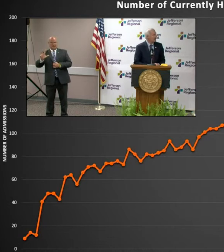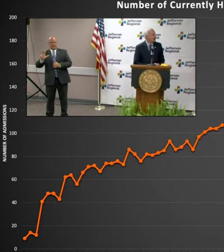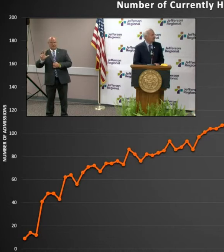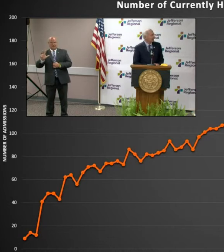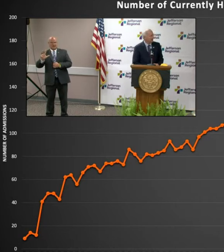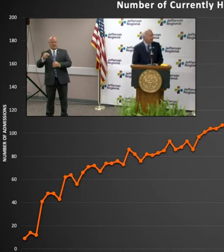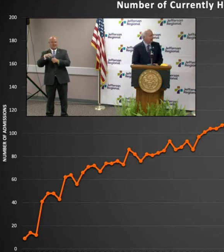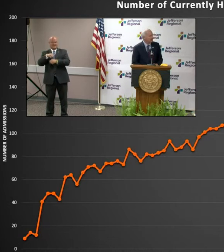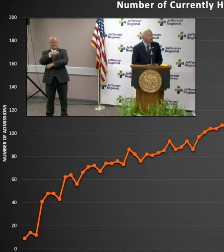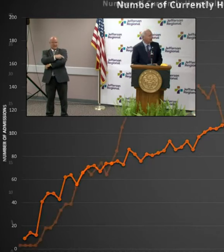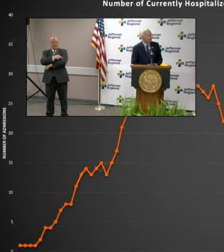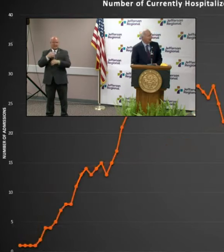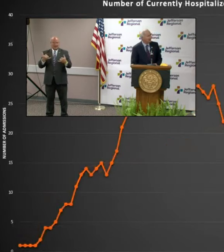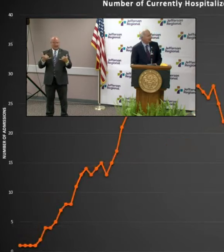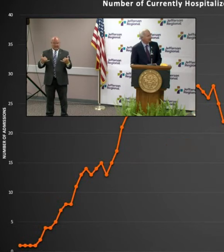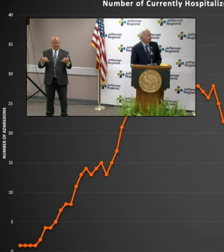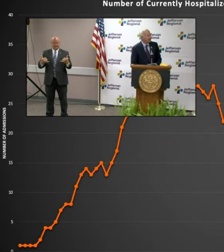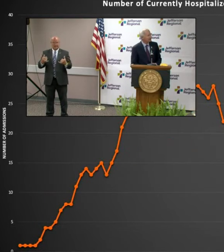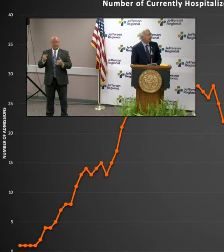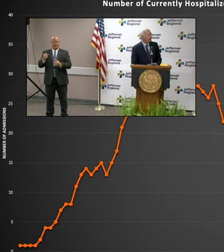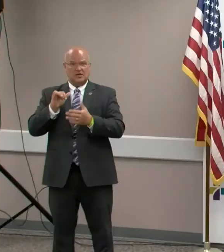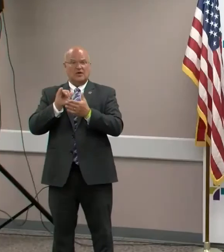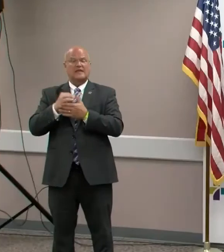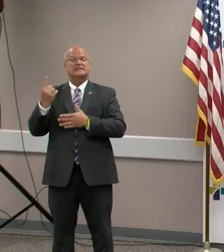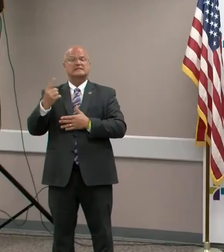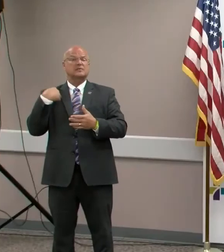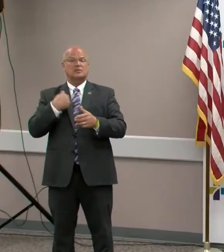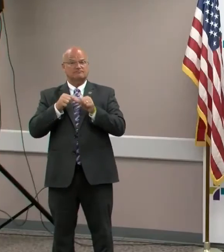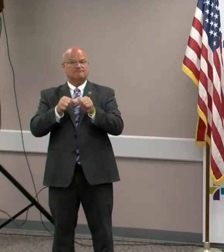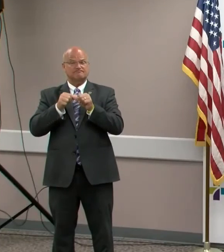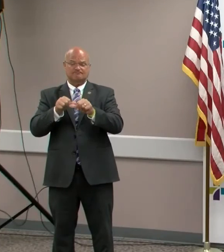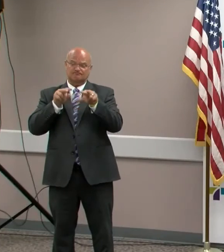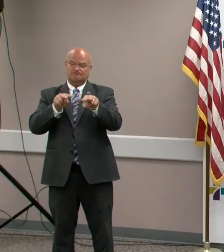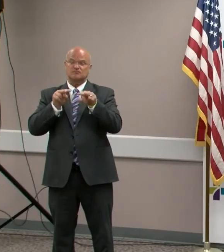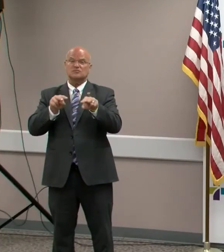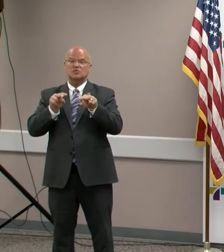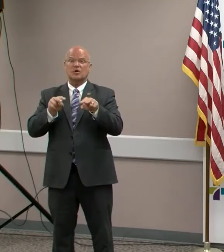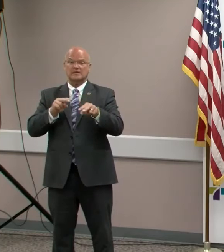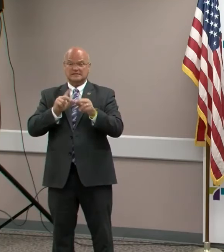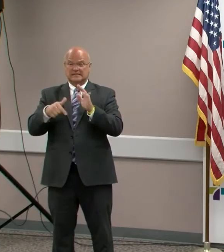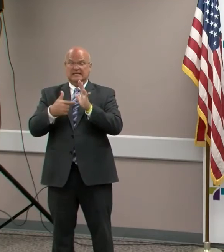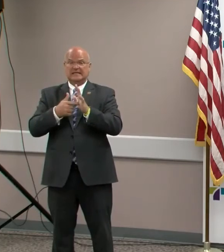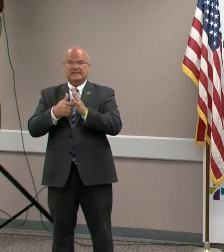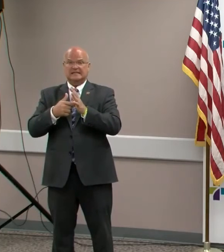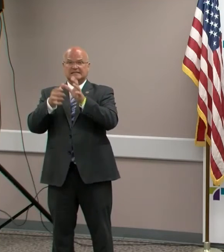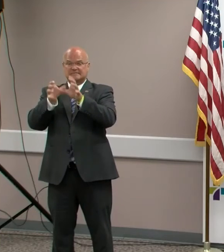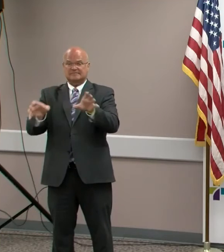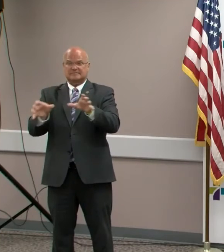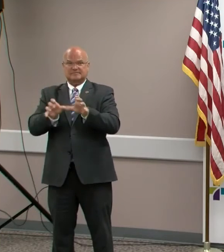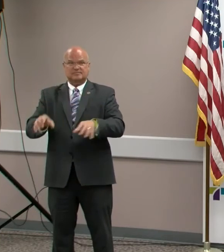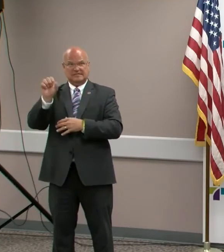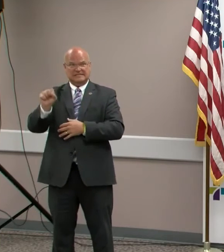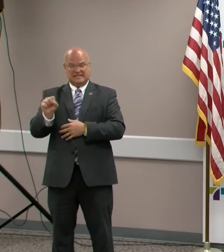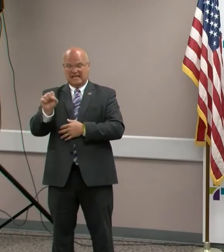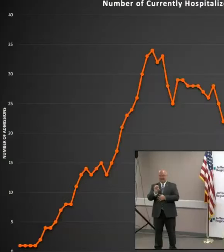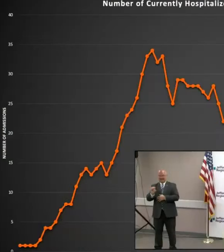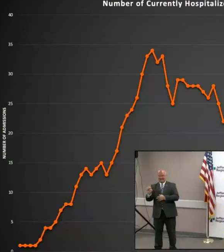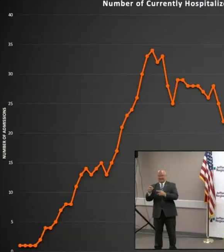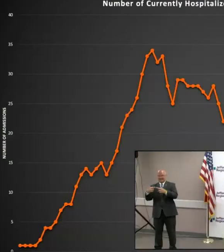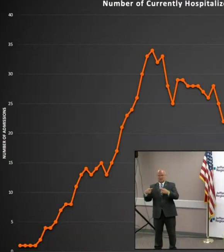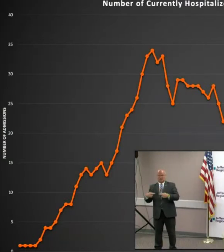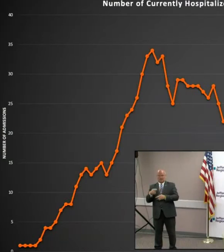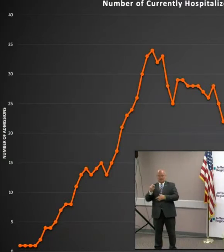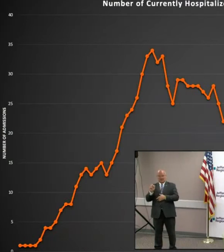173 that's hospitalized. And so that's something we're continuing to watch. This breaks it down to the southeast region